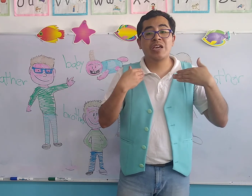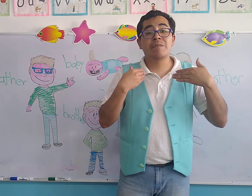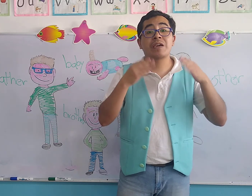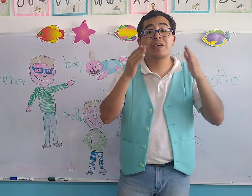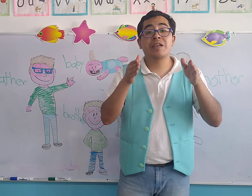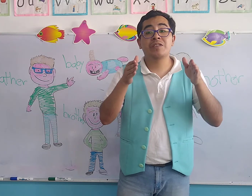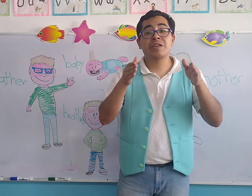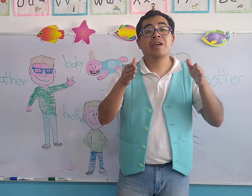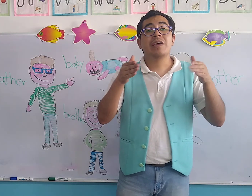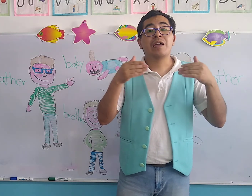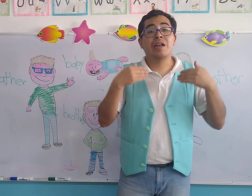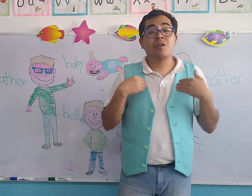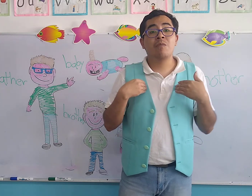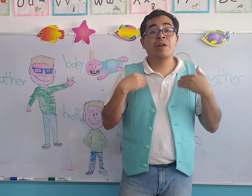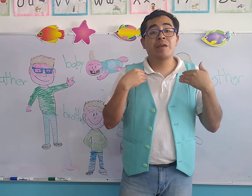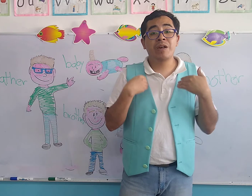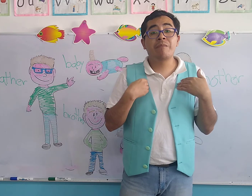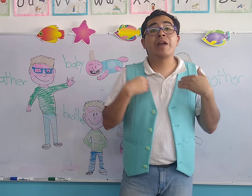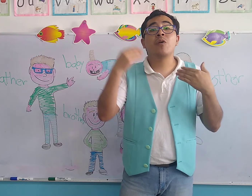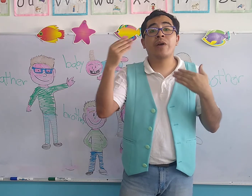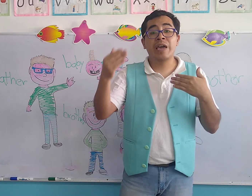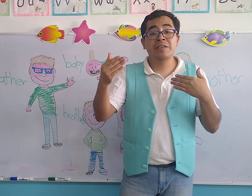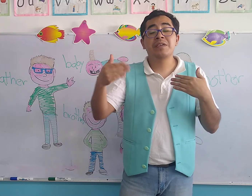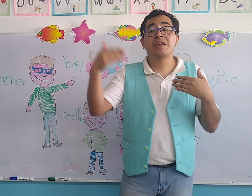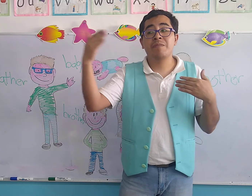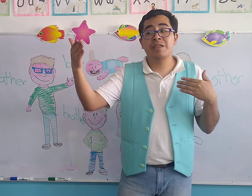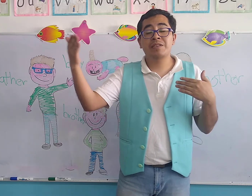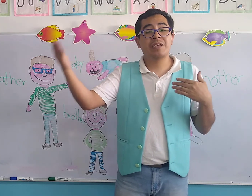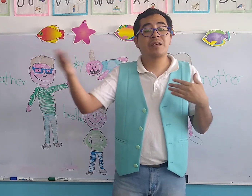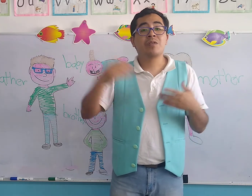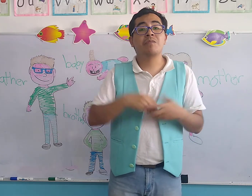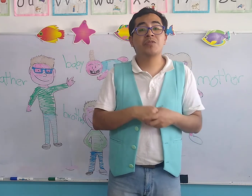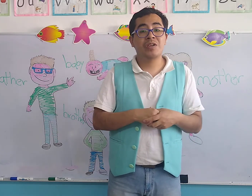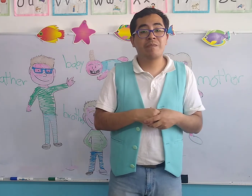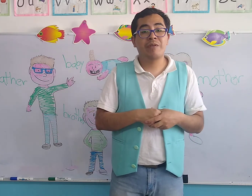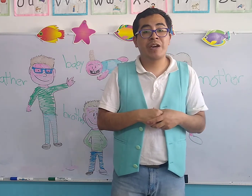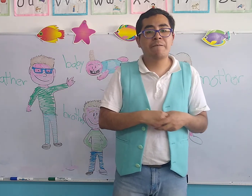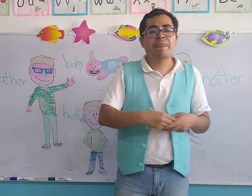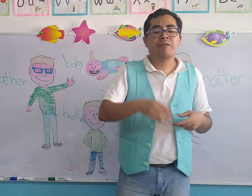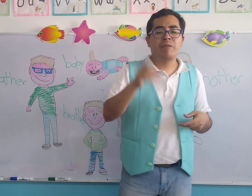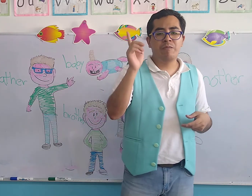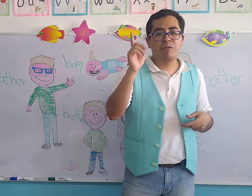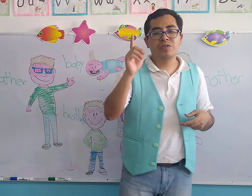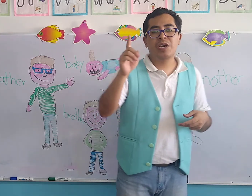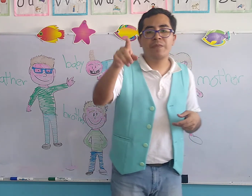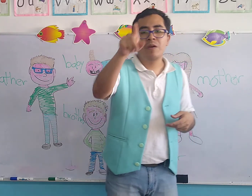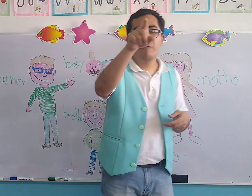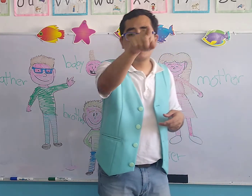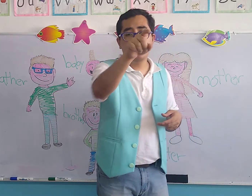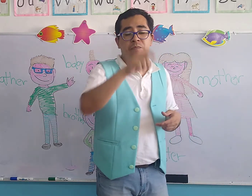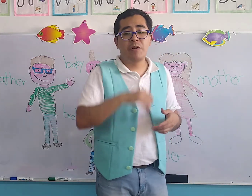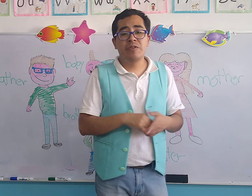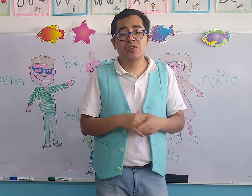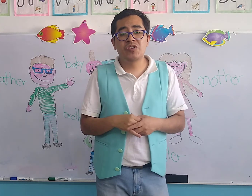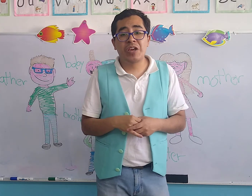name, que quiere decir el nombre de mi hermano es, y me dicen cómo se llama, ¿ok? One more time. What's your brother's